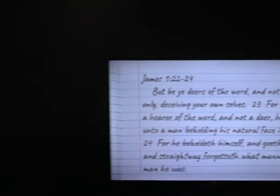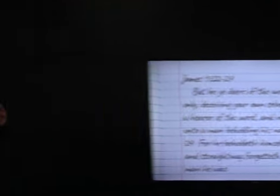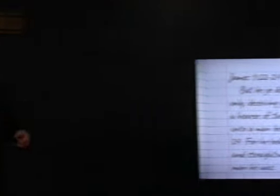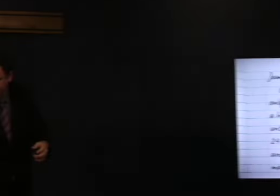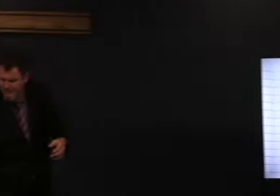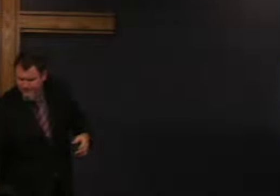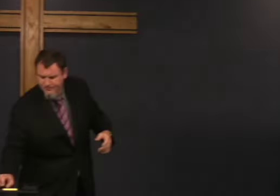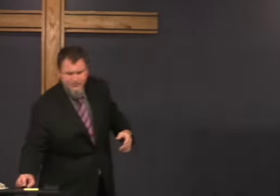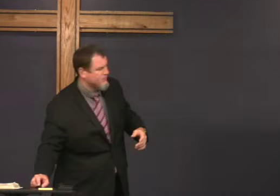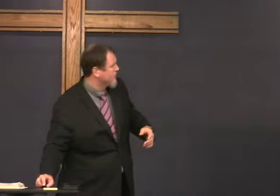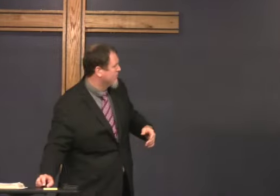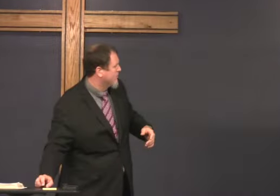Let's go back one more.